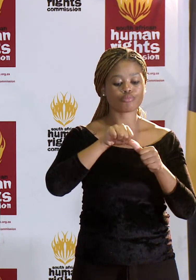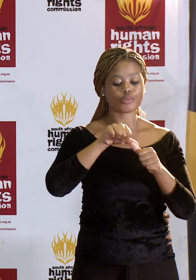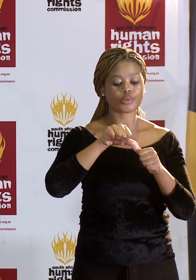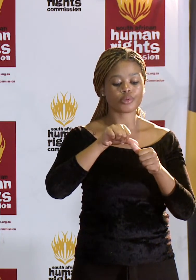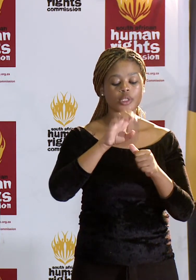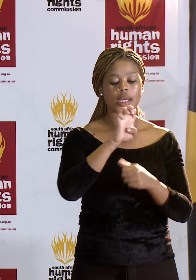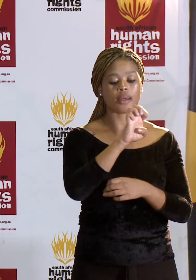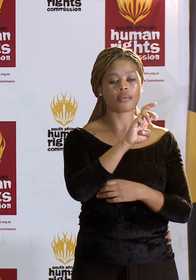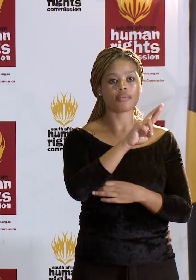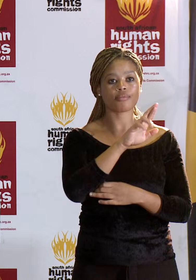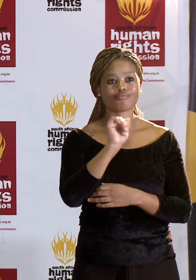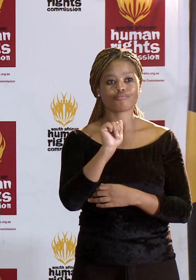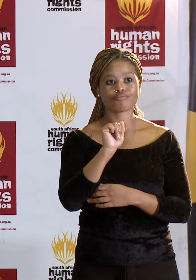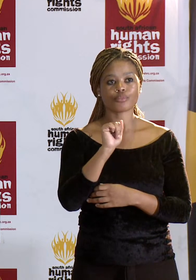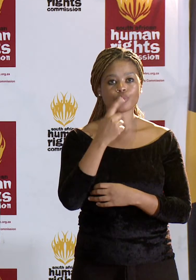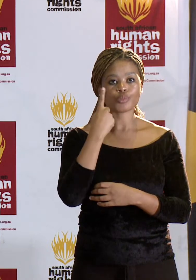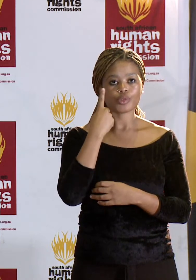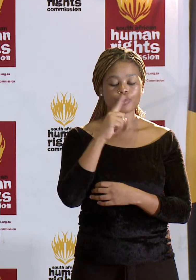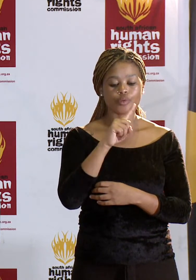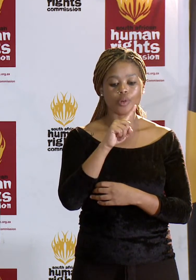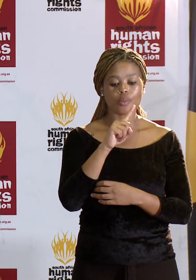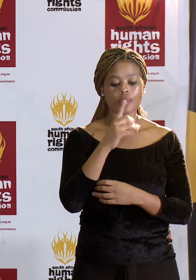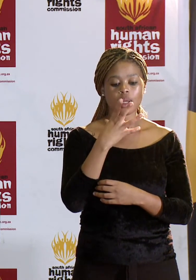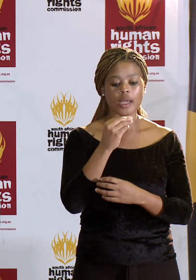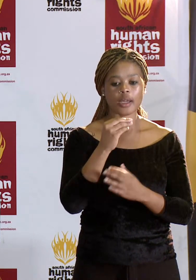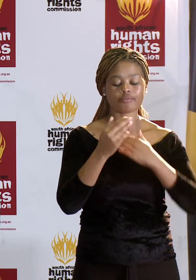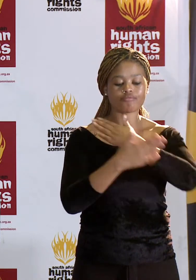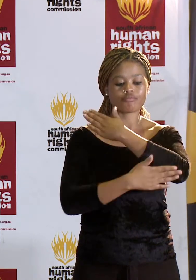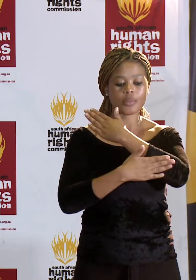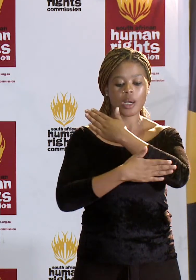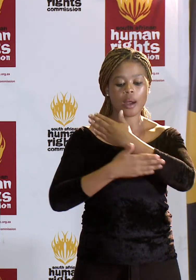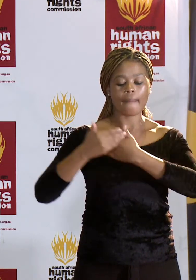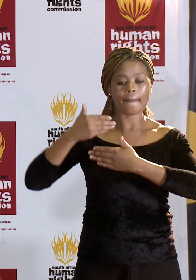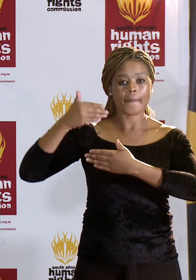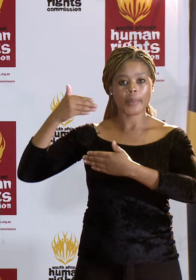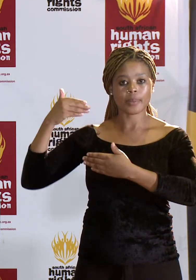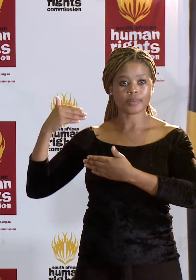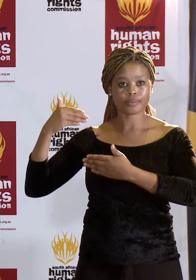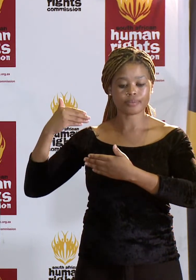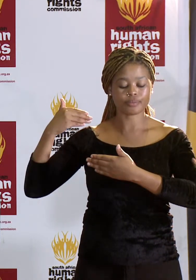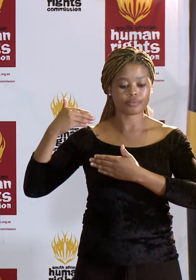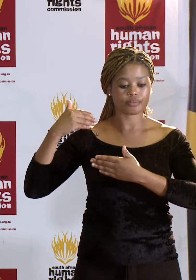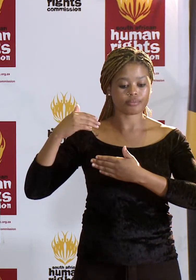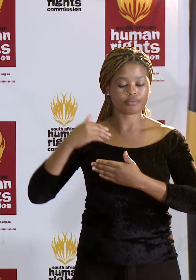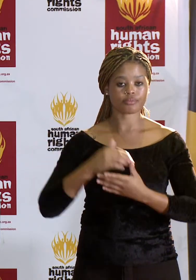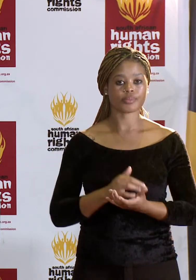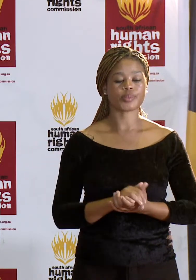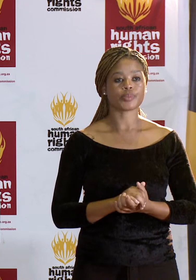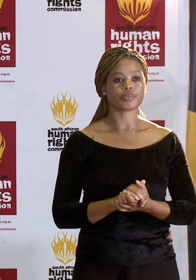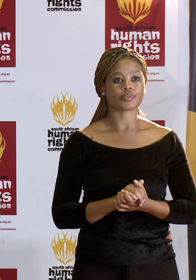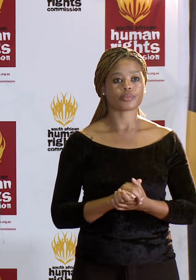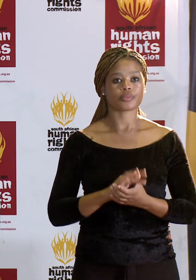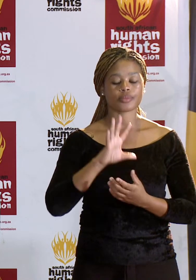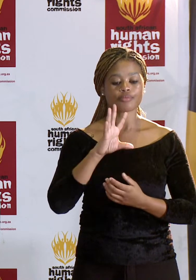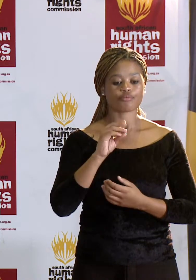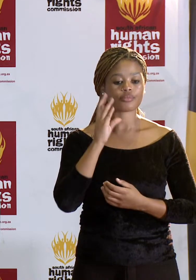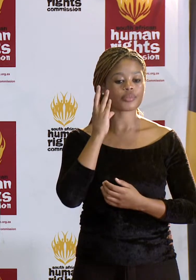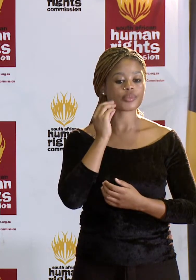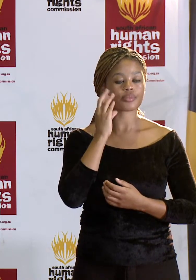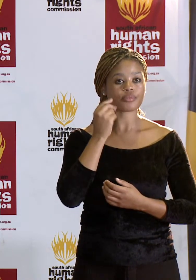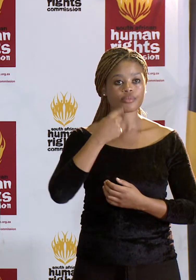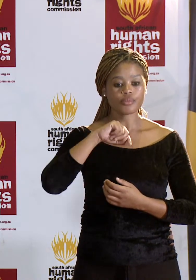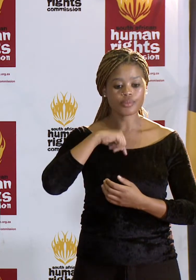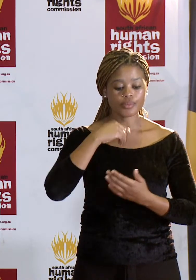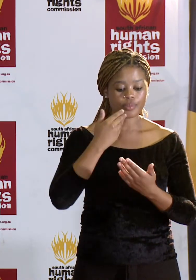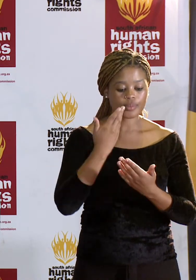ills that seek to plunge the country back into the recent horrific past that they have experienced or that